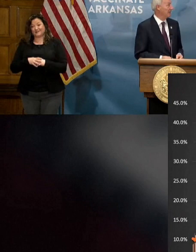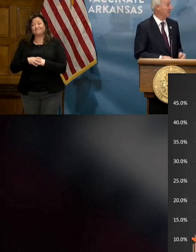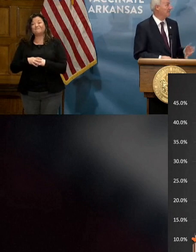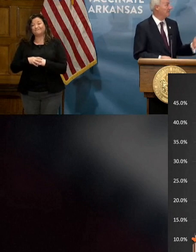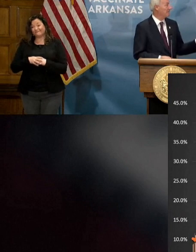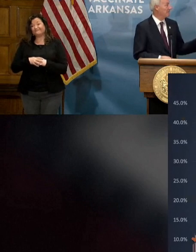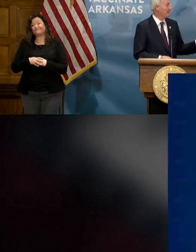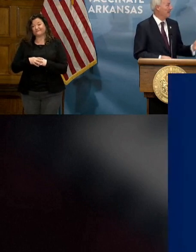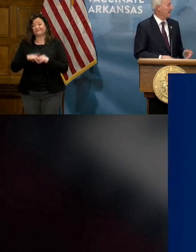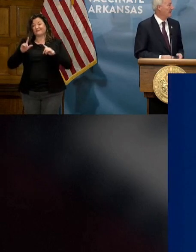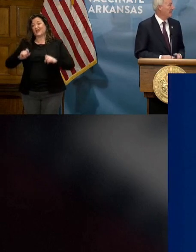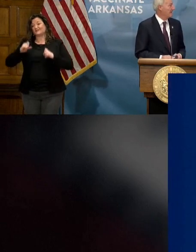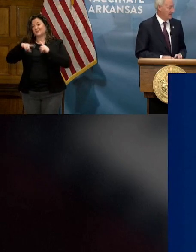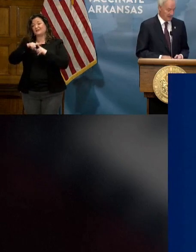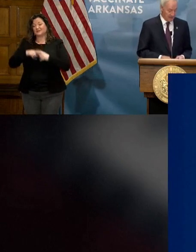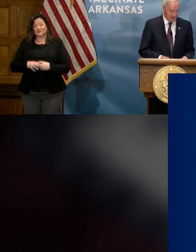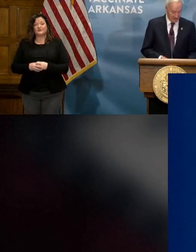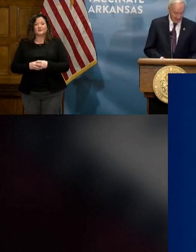positivity rate.